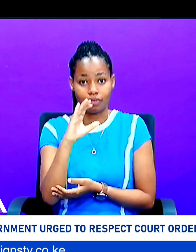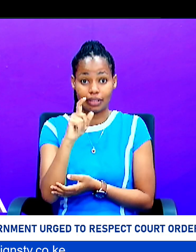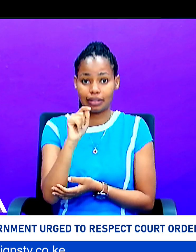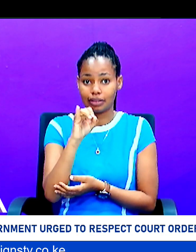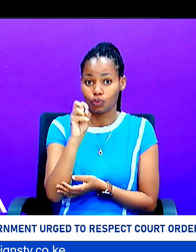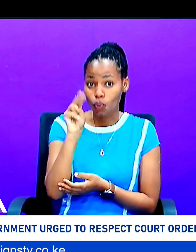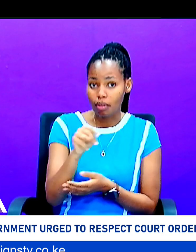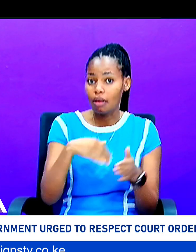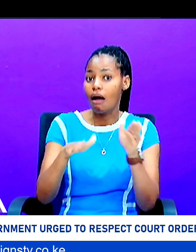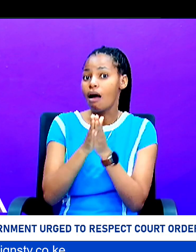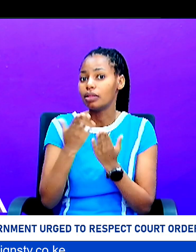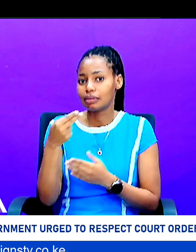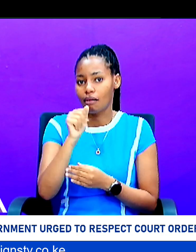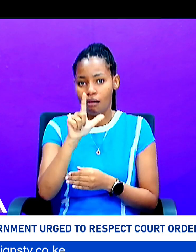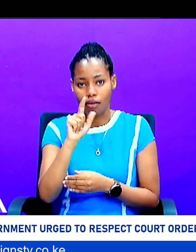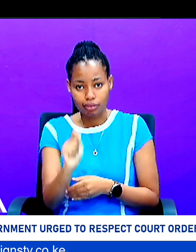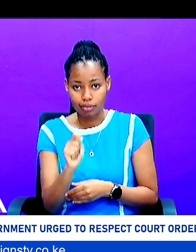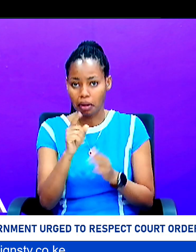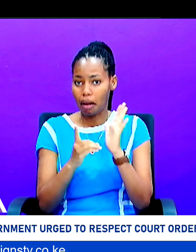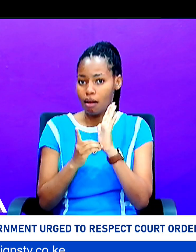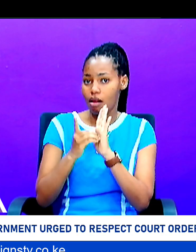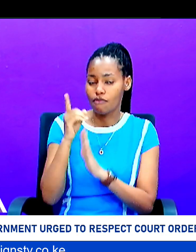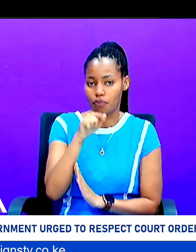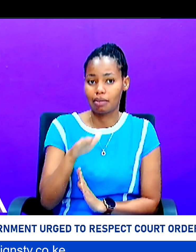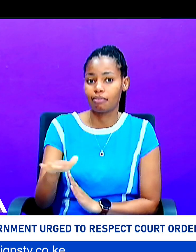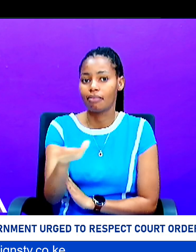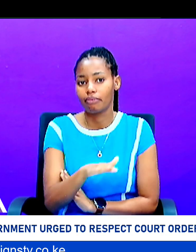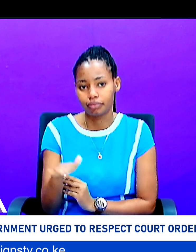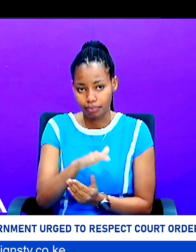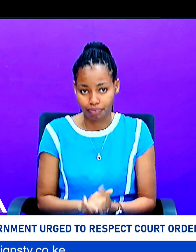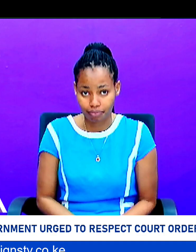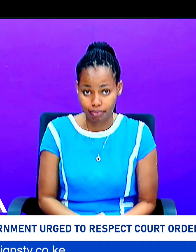potential eviction and a halt to development in the area.